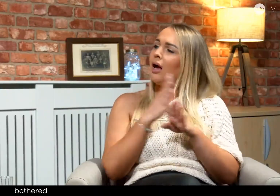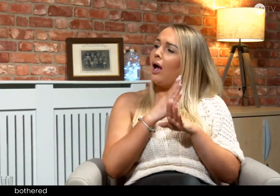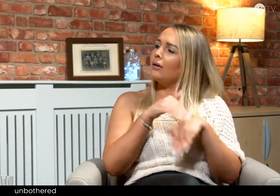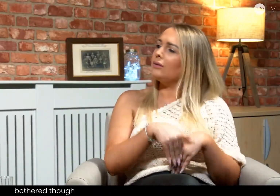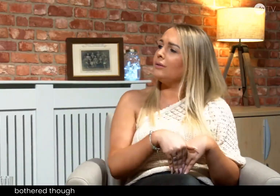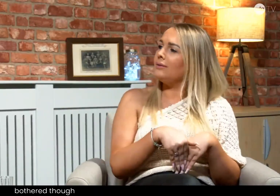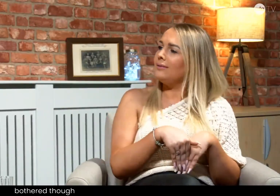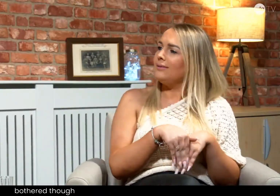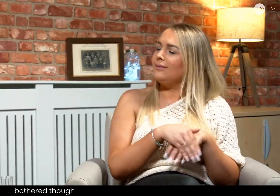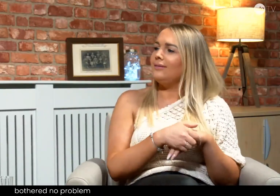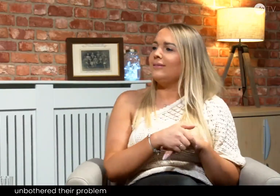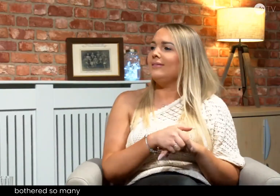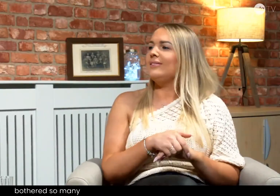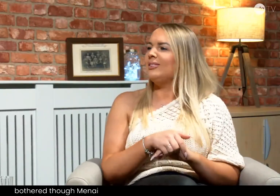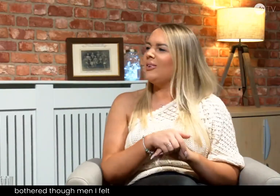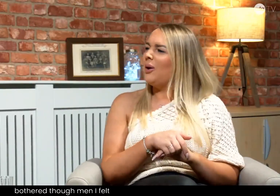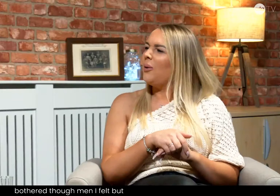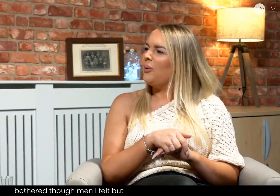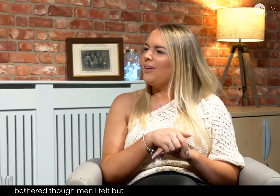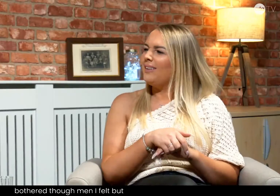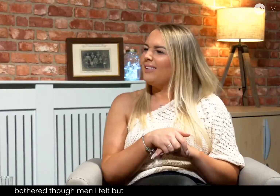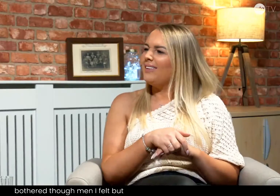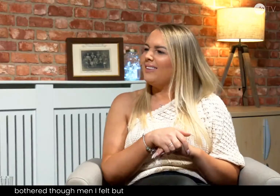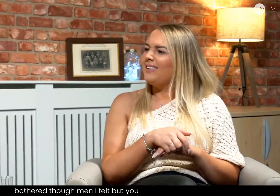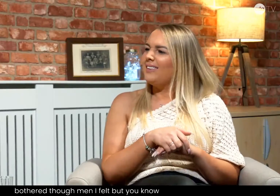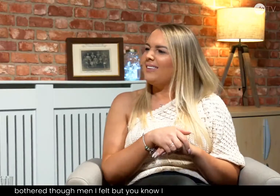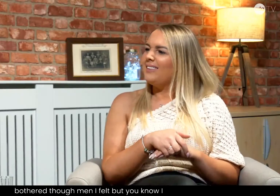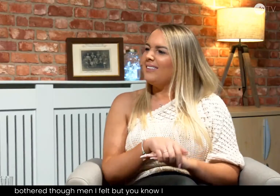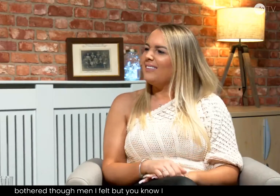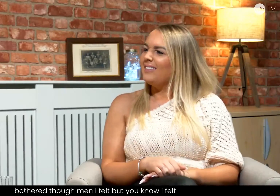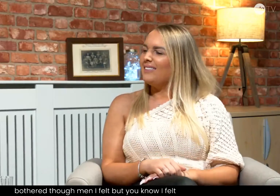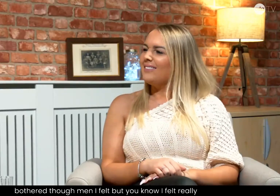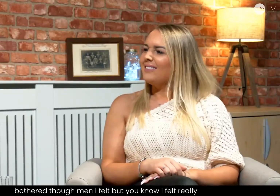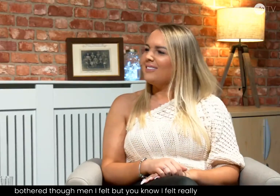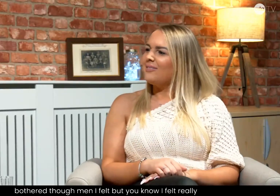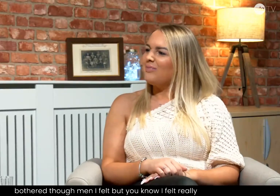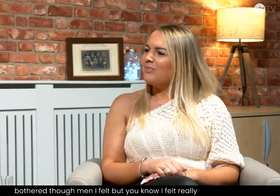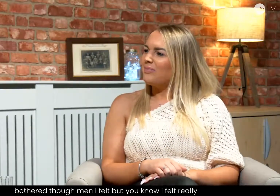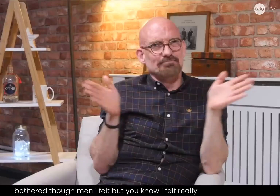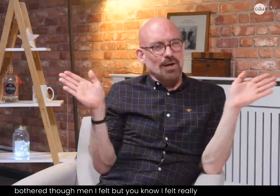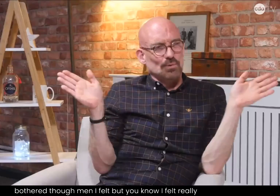felt, but, you know, I felt really sort of like I had to hide.